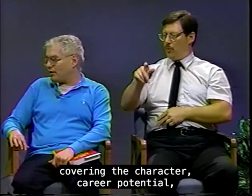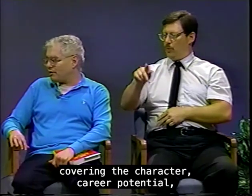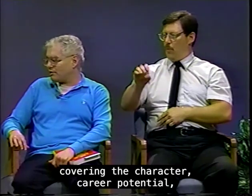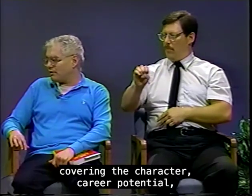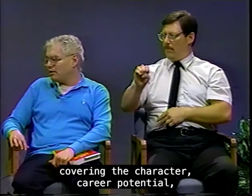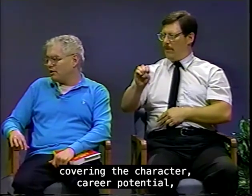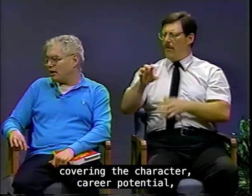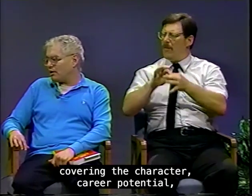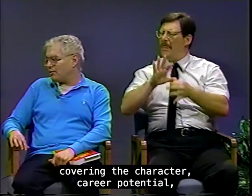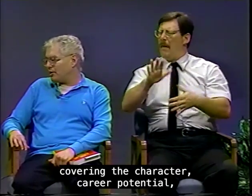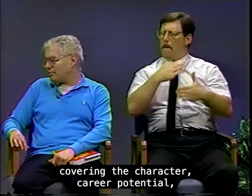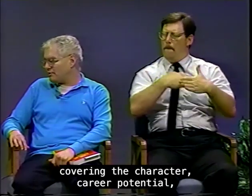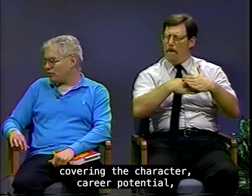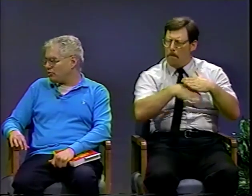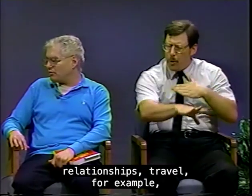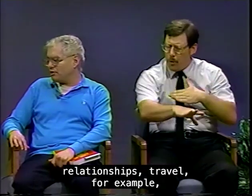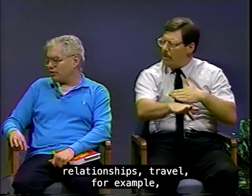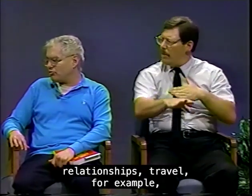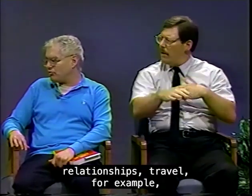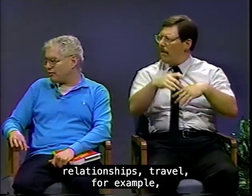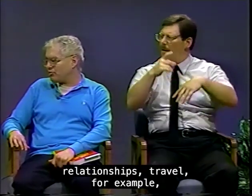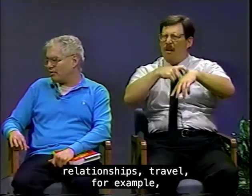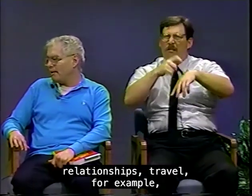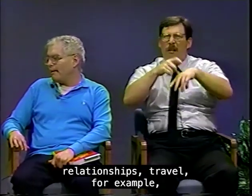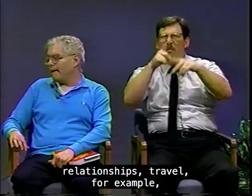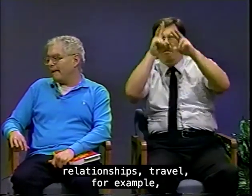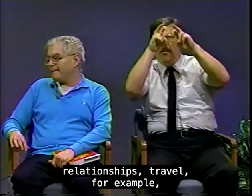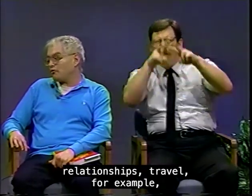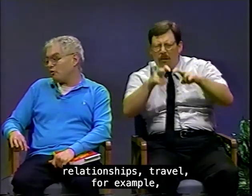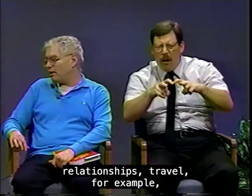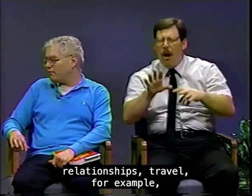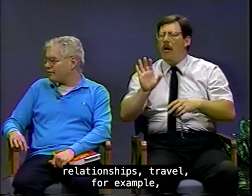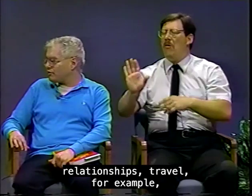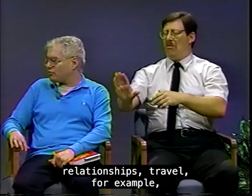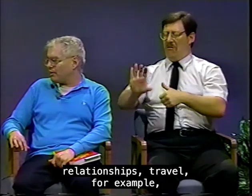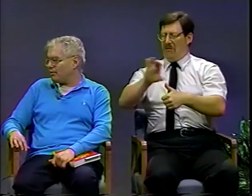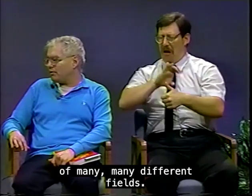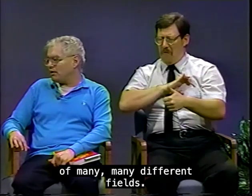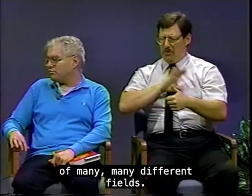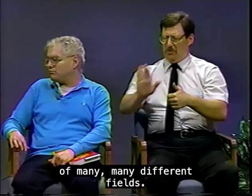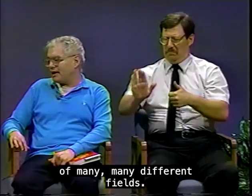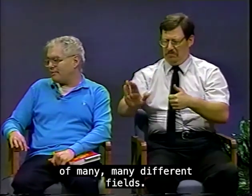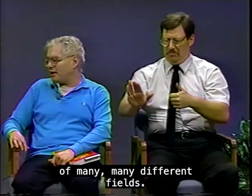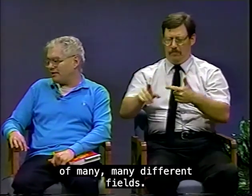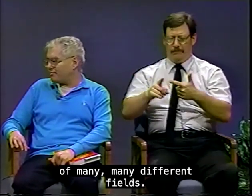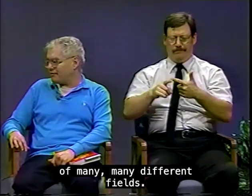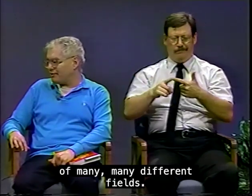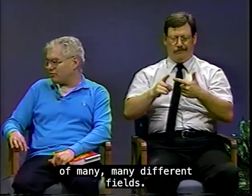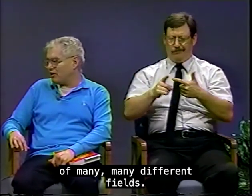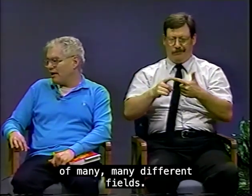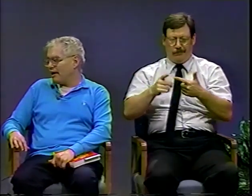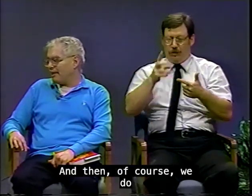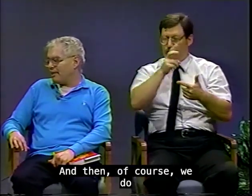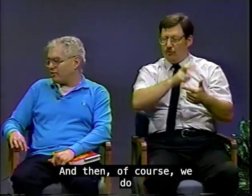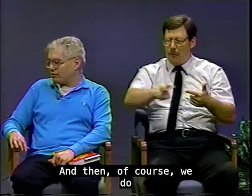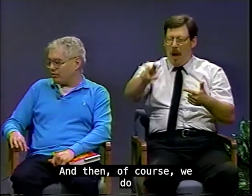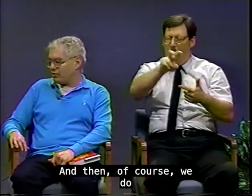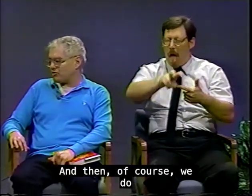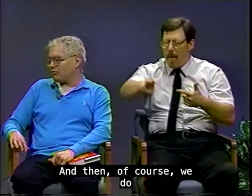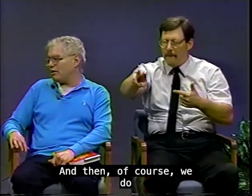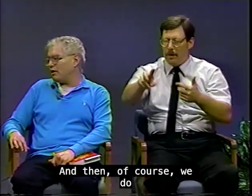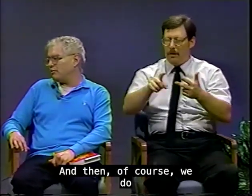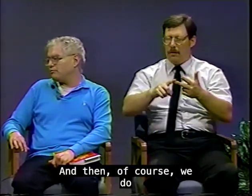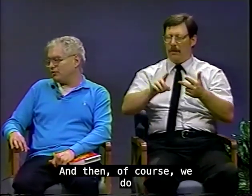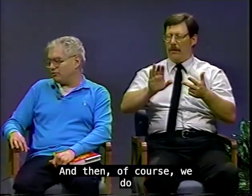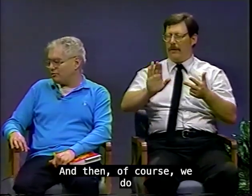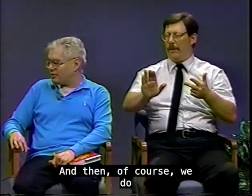covering the character, career potential, relationships, travel, for example, many, many different fields. And then, of